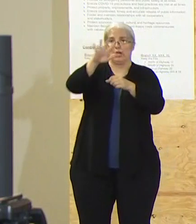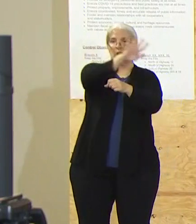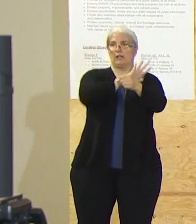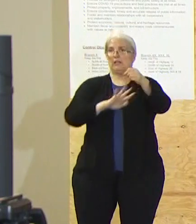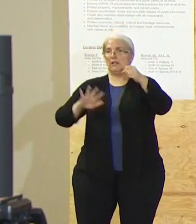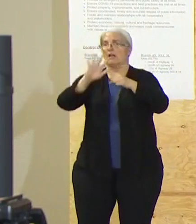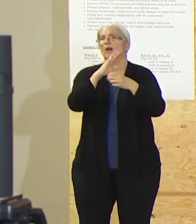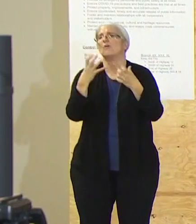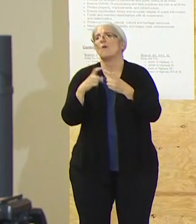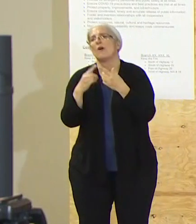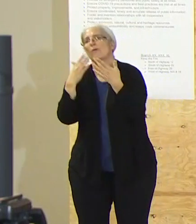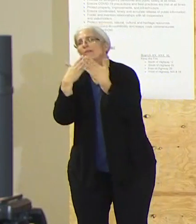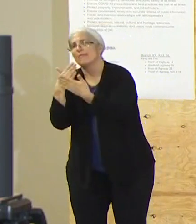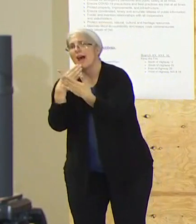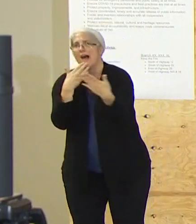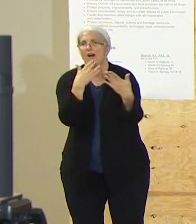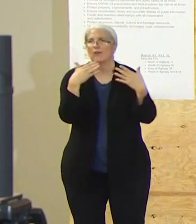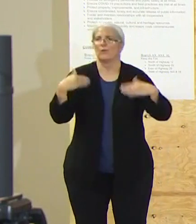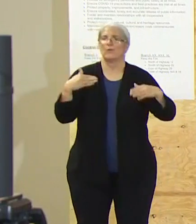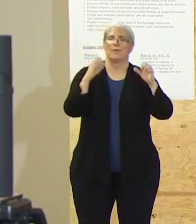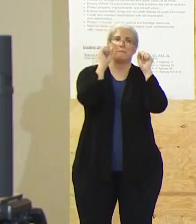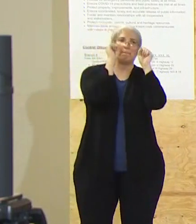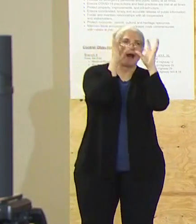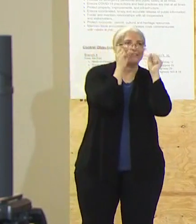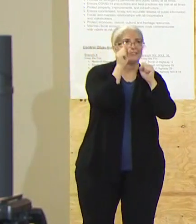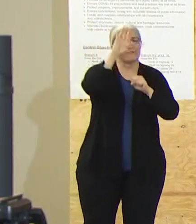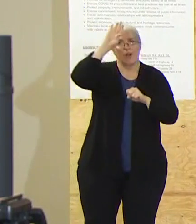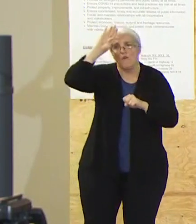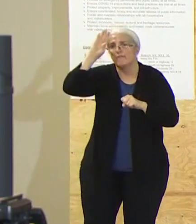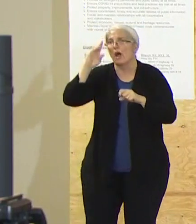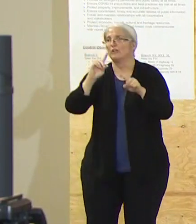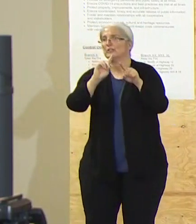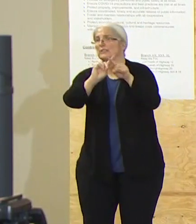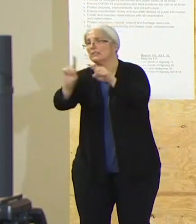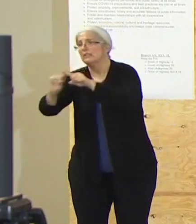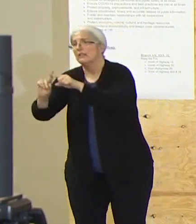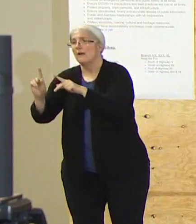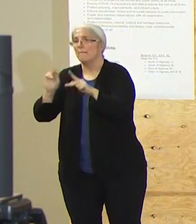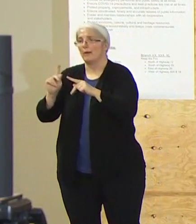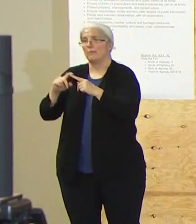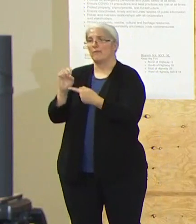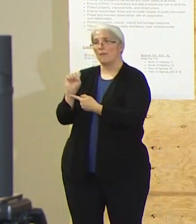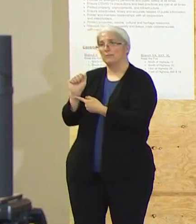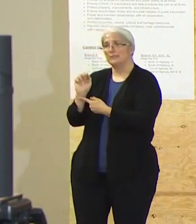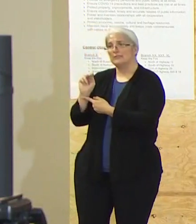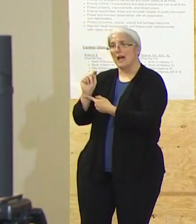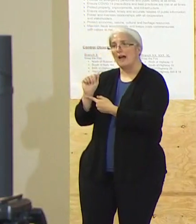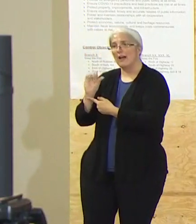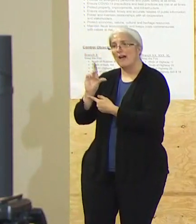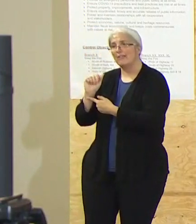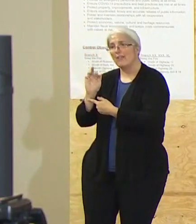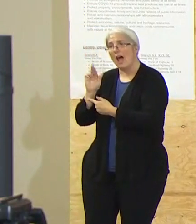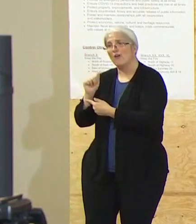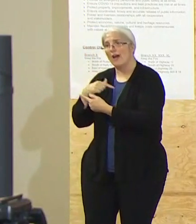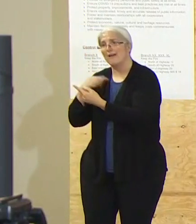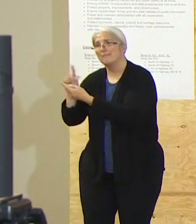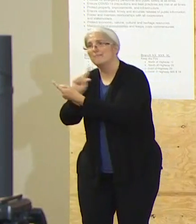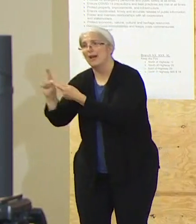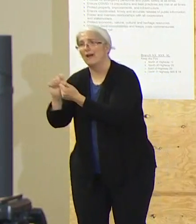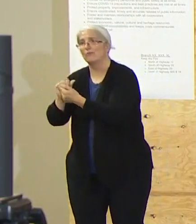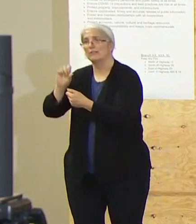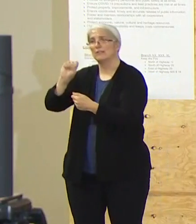incredible firefighters. I was down there in Santa Clara yesterday meeting with some San Jose firefighters that look completely